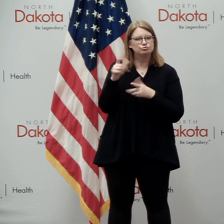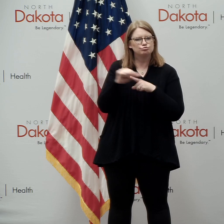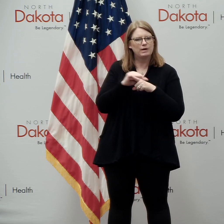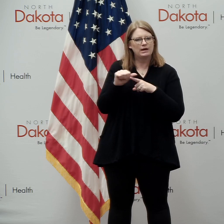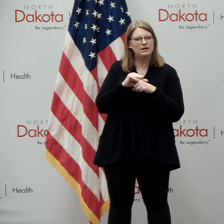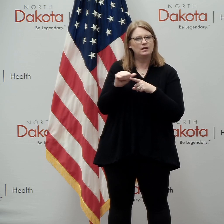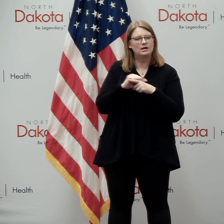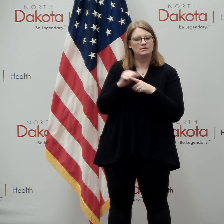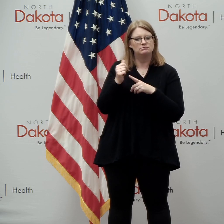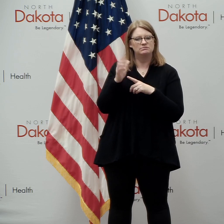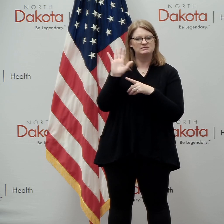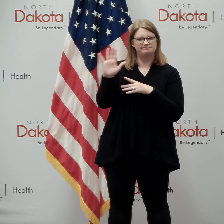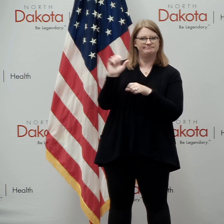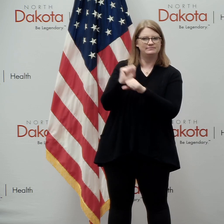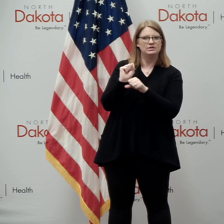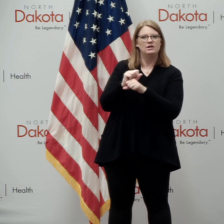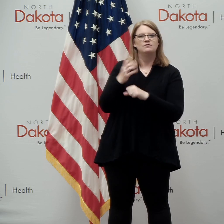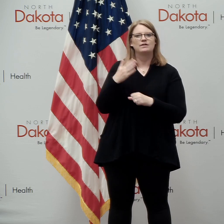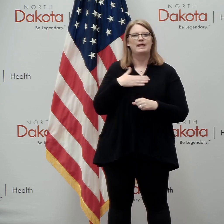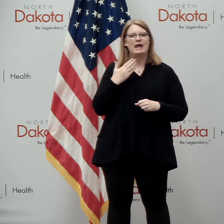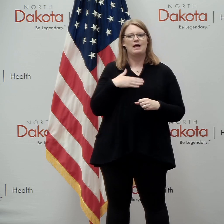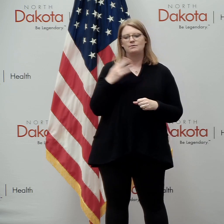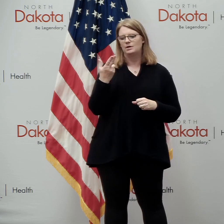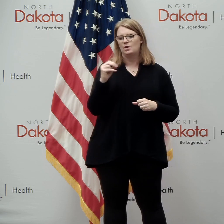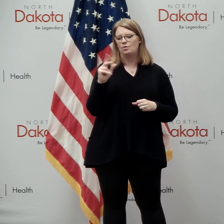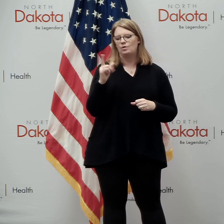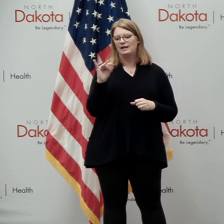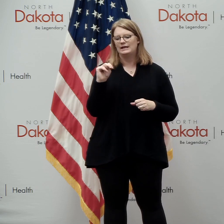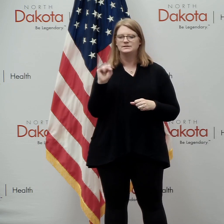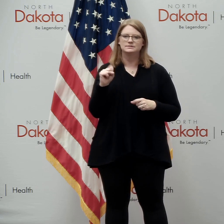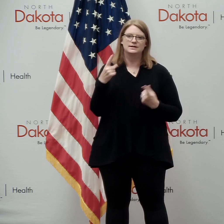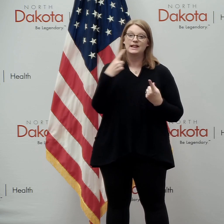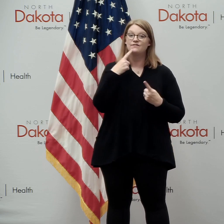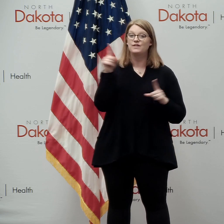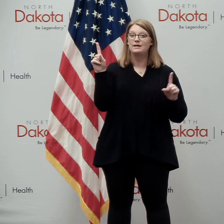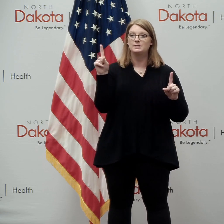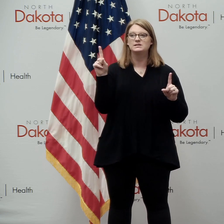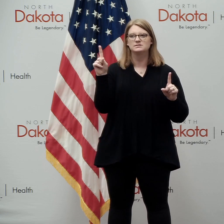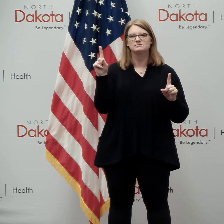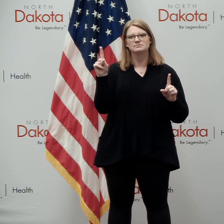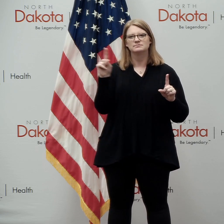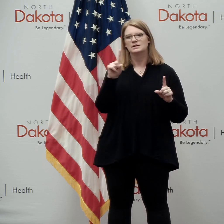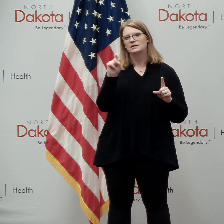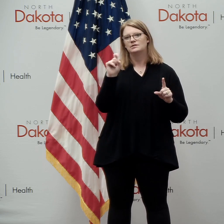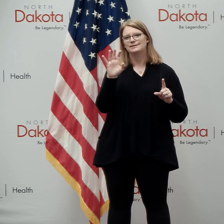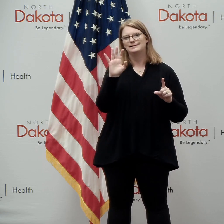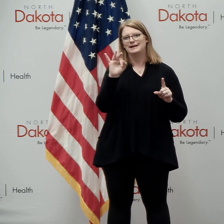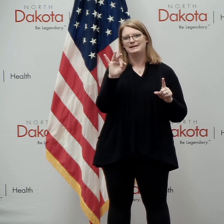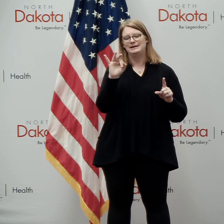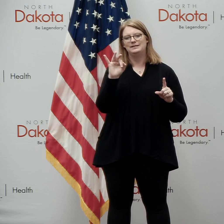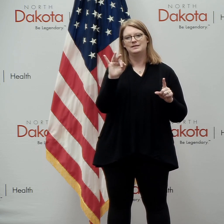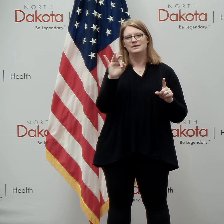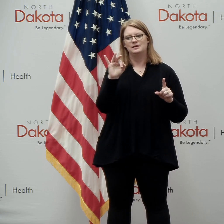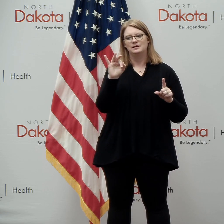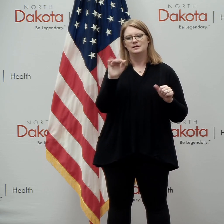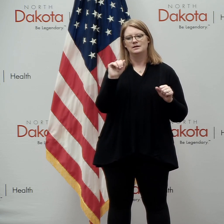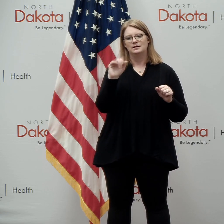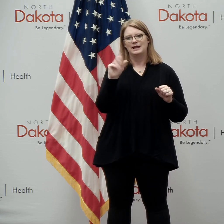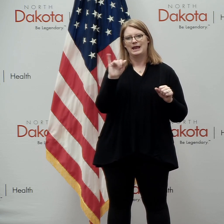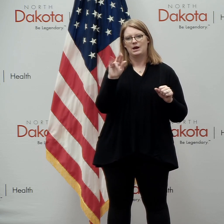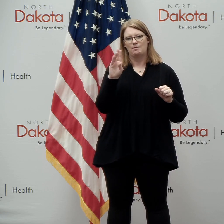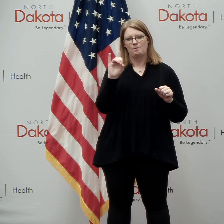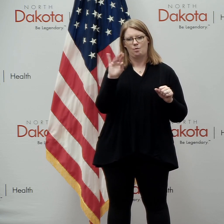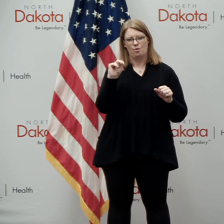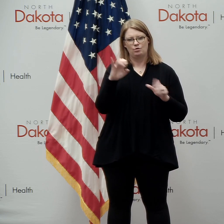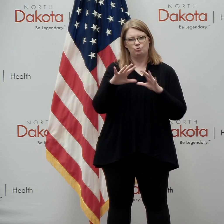in that capacity for the Happy Hooligans, the famous and acclaimed 119th Airborne